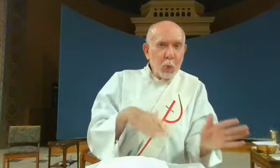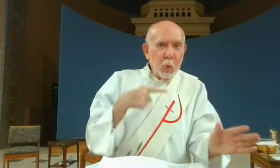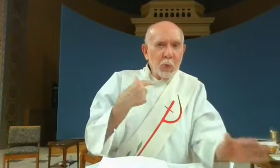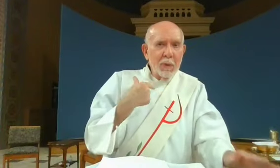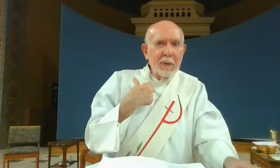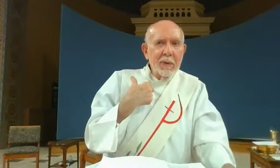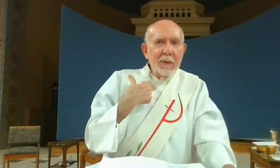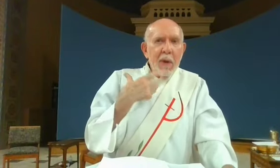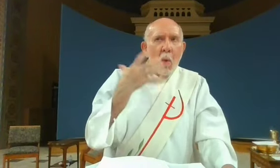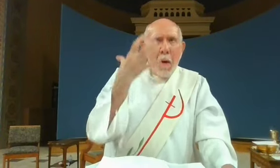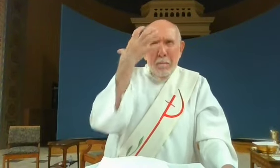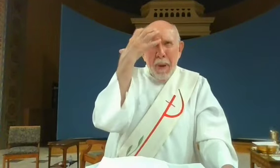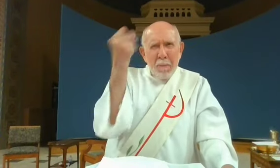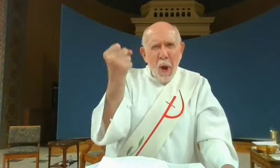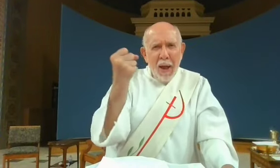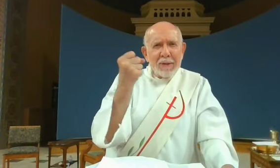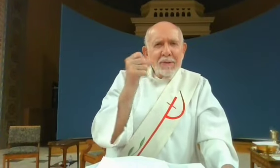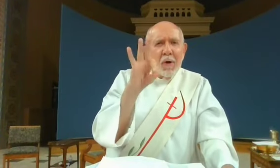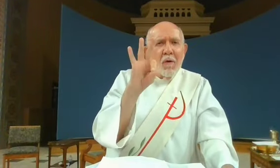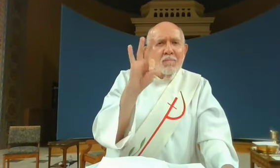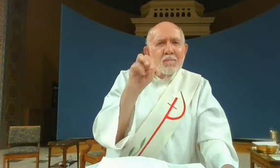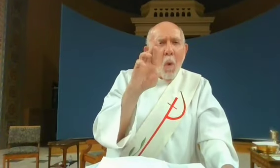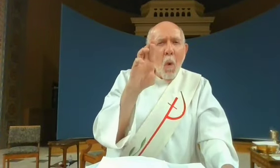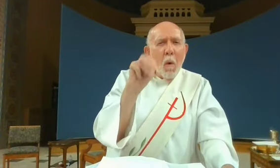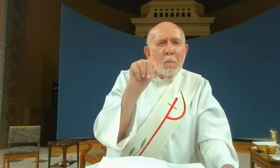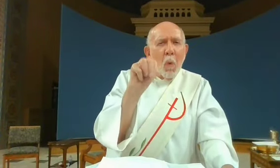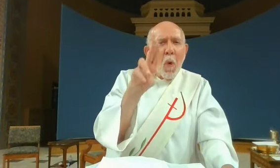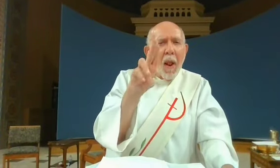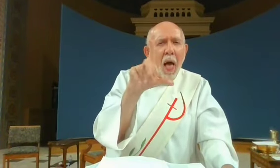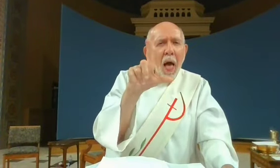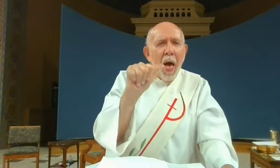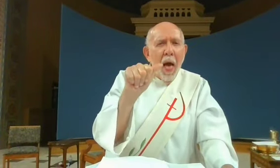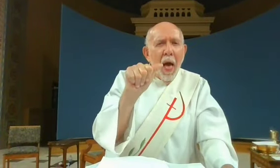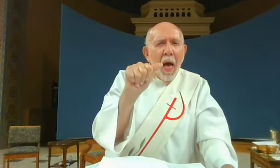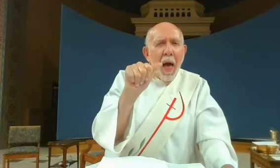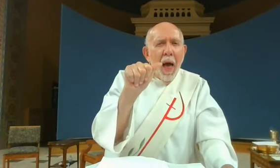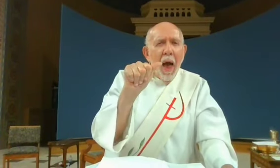I was a good student. My brain, it's formulaic